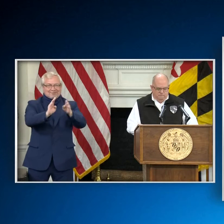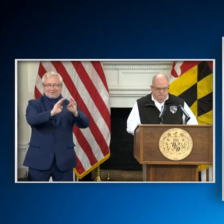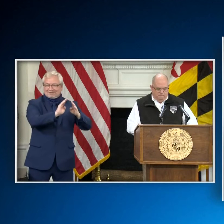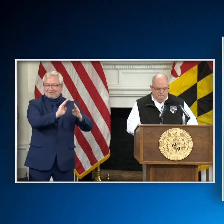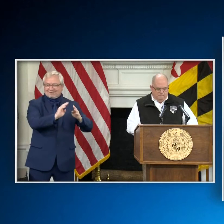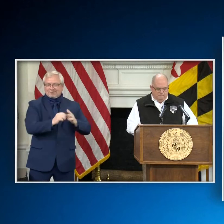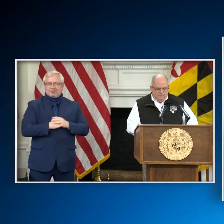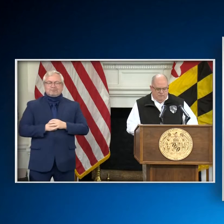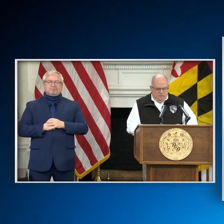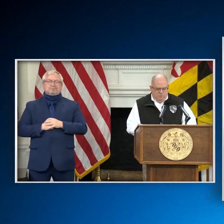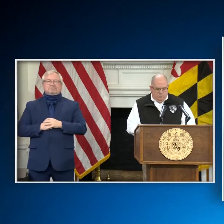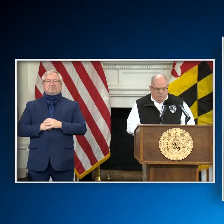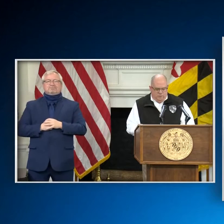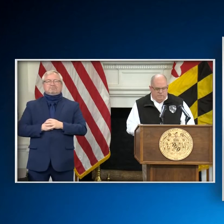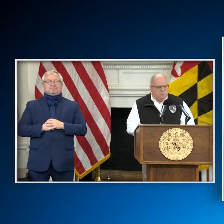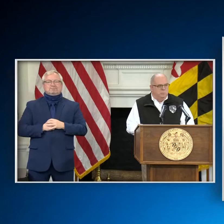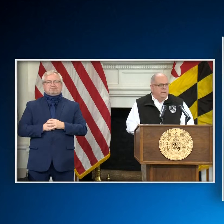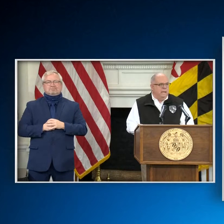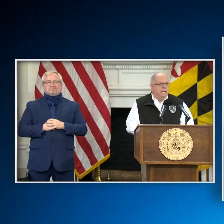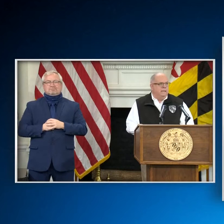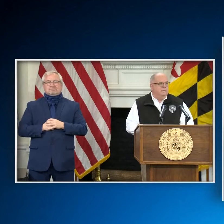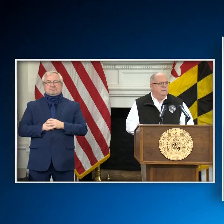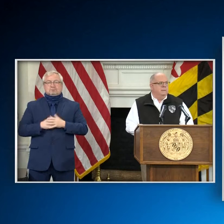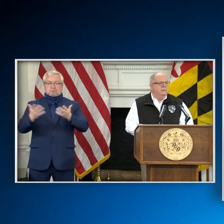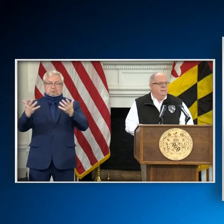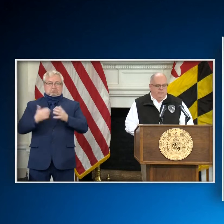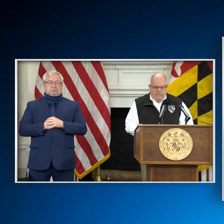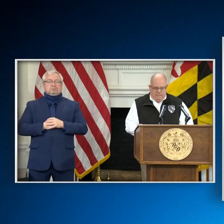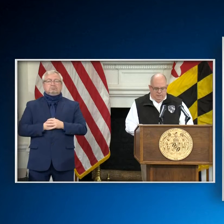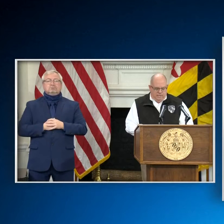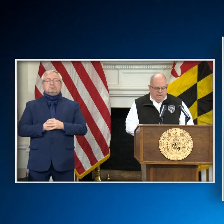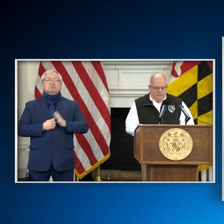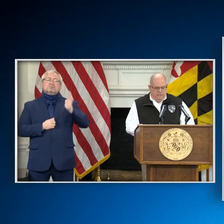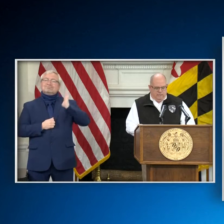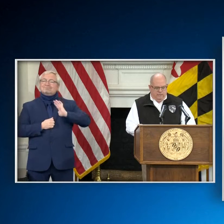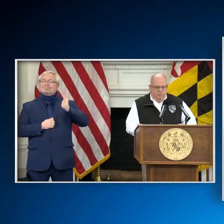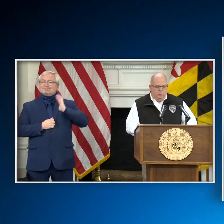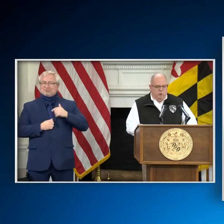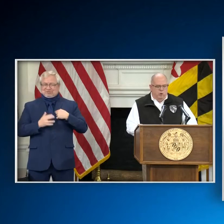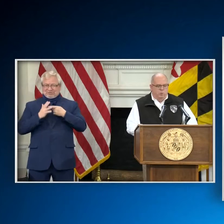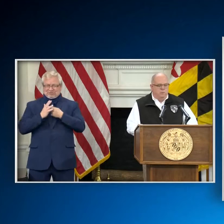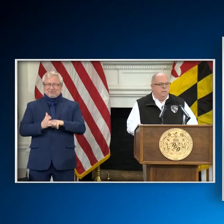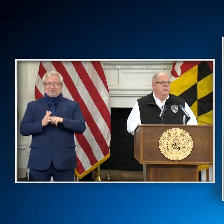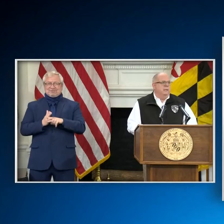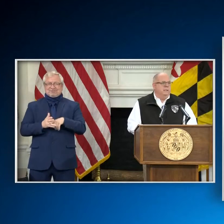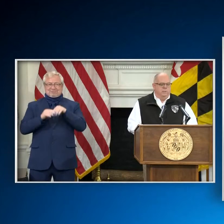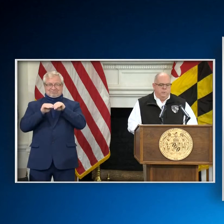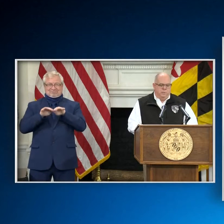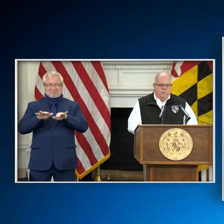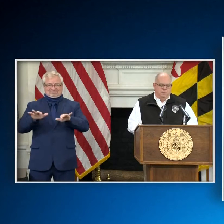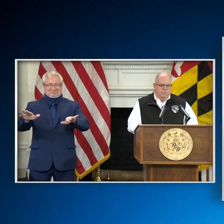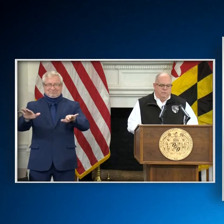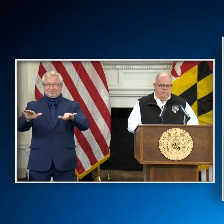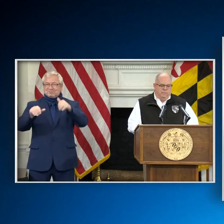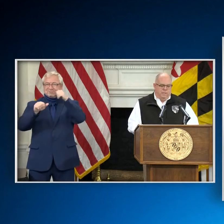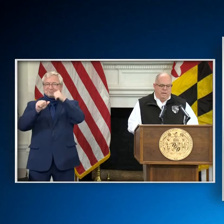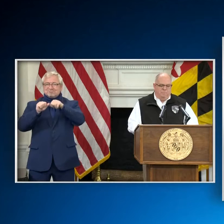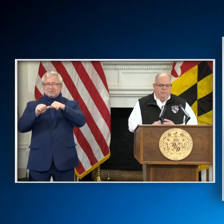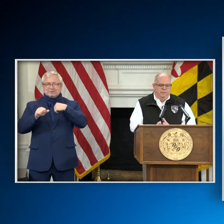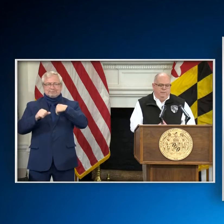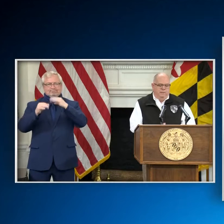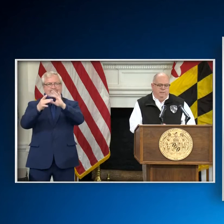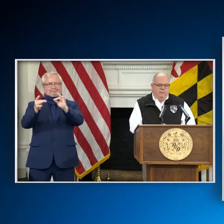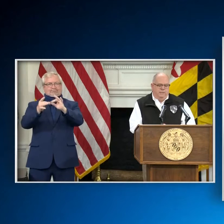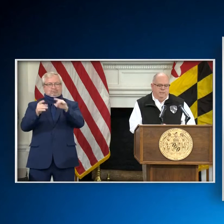state. When this crisis began, I said that we were home to some of the